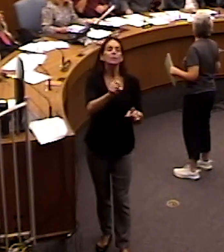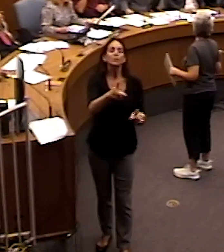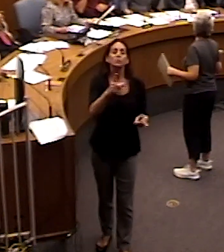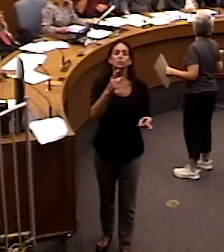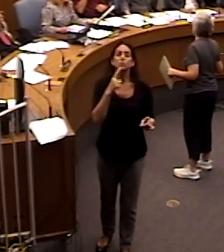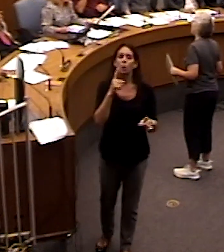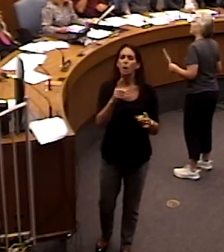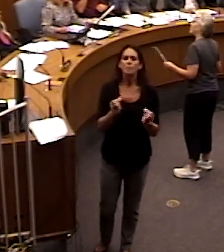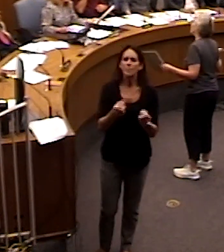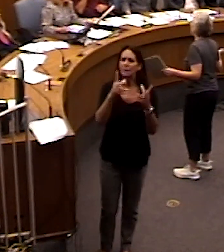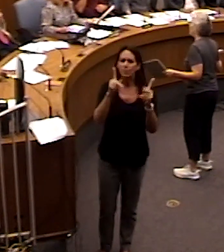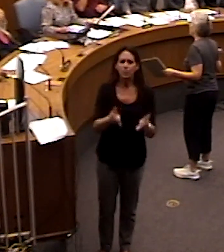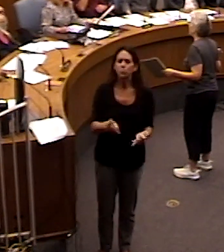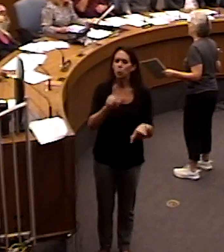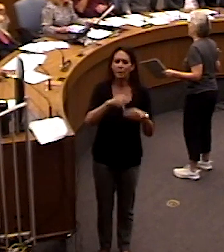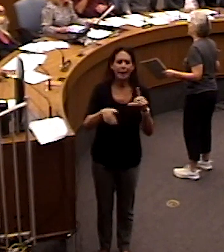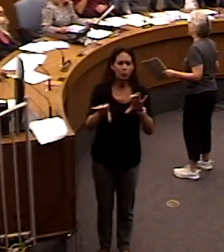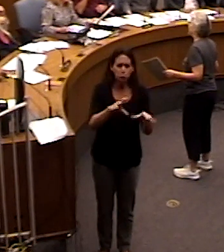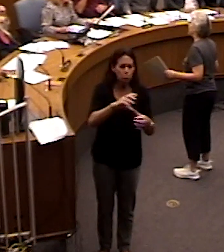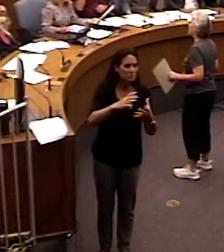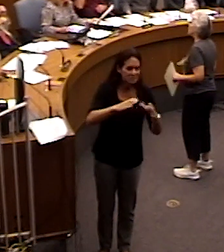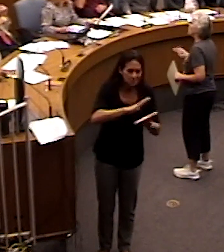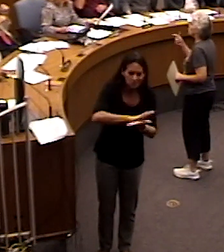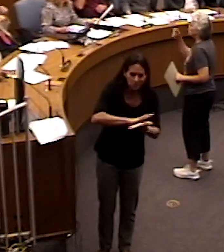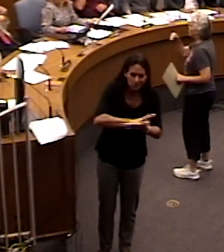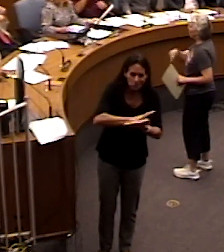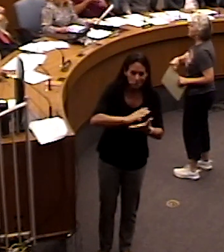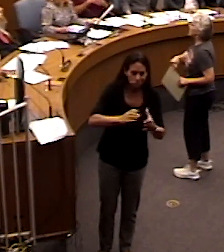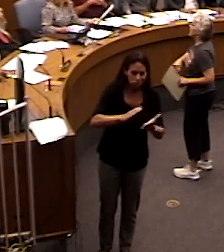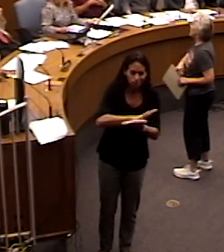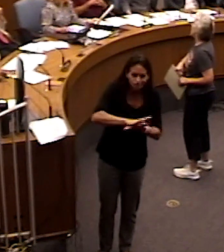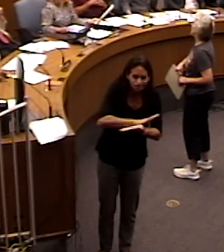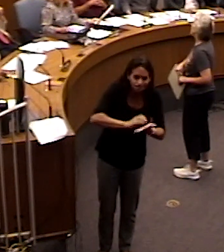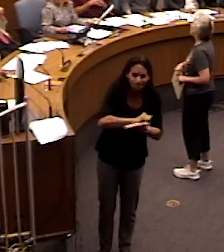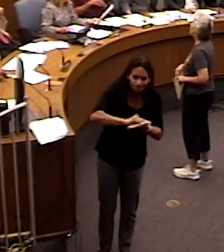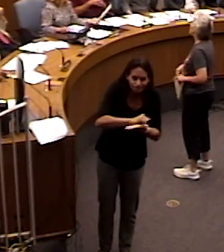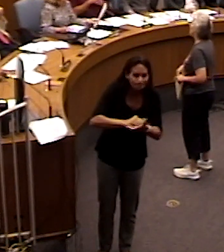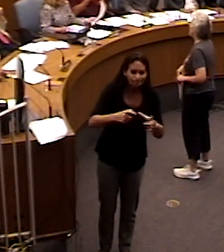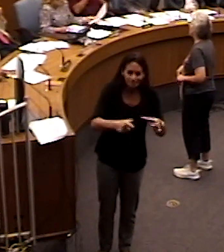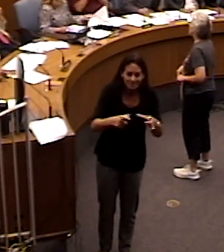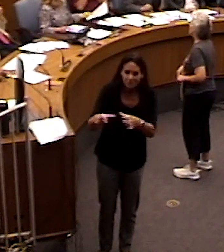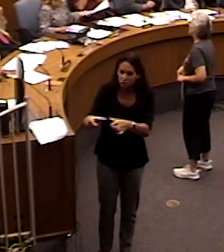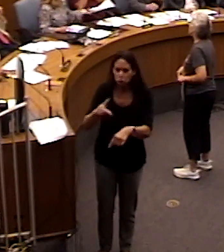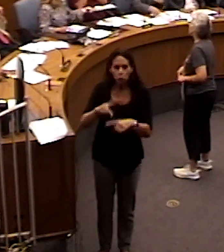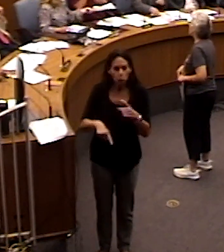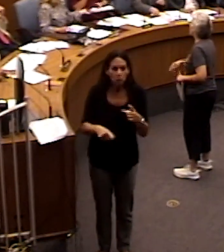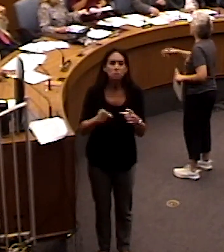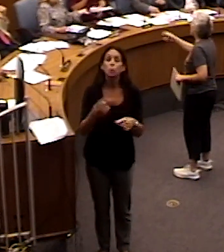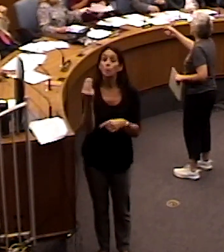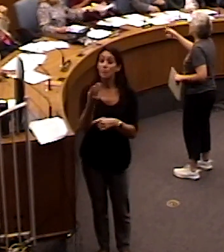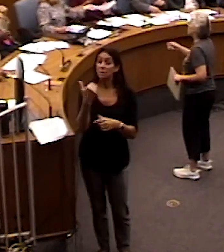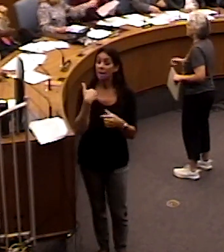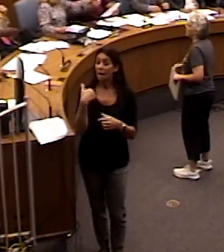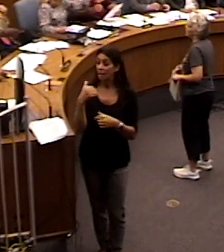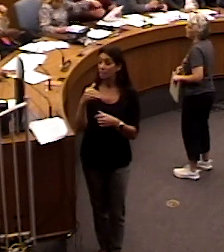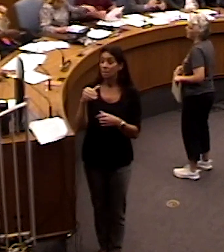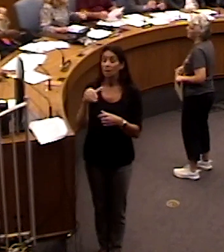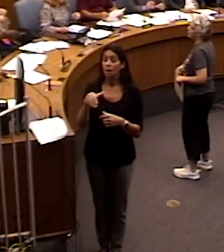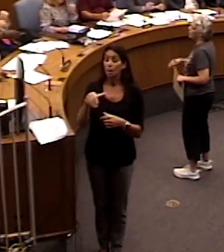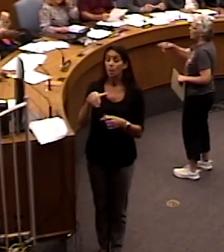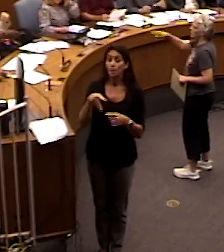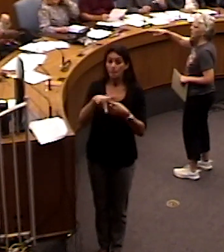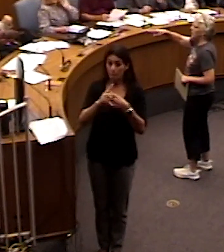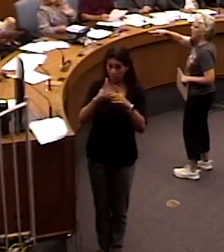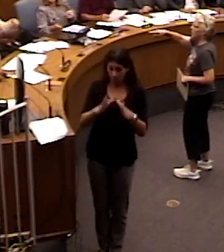of people do the laundry on the weekend. It wasn't going to happen. So Monday, they had the plumber come out to repair